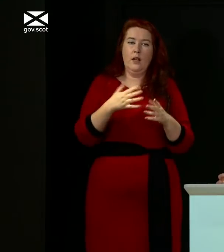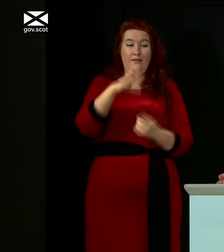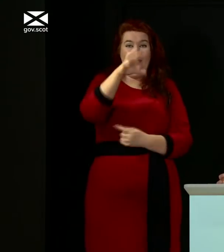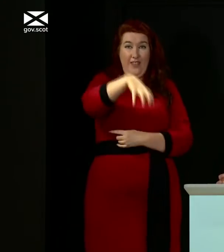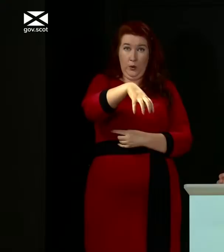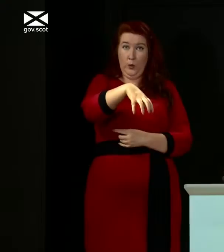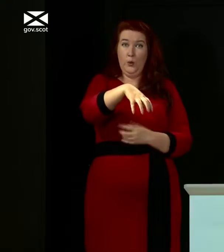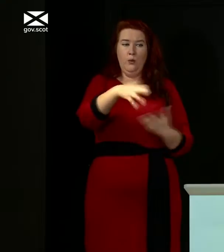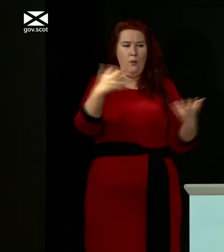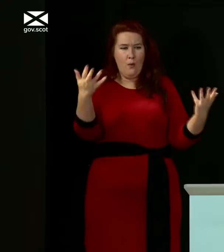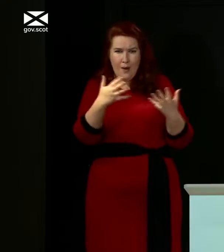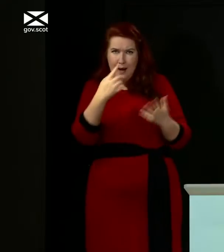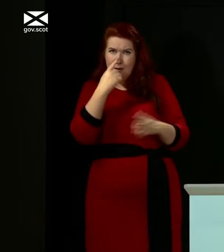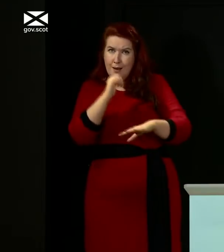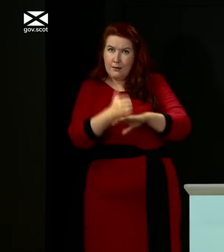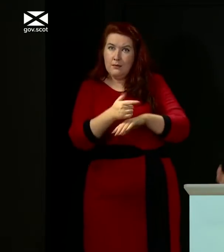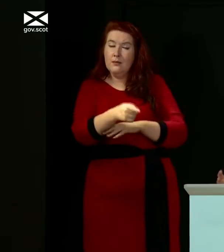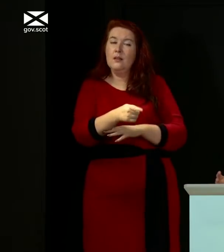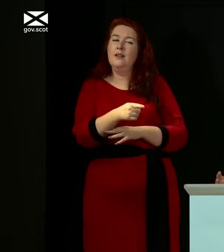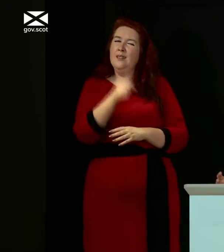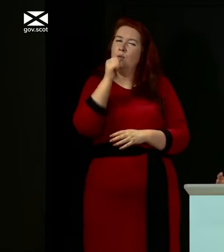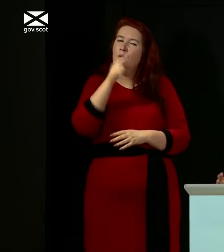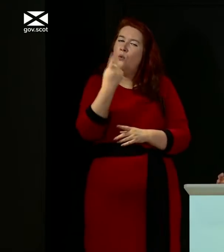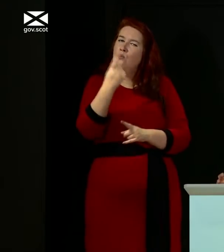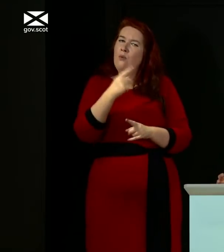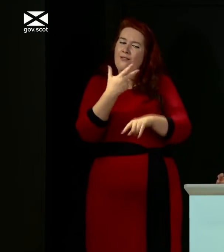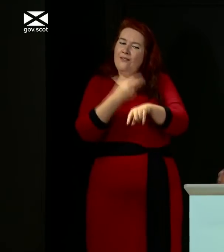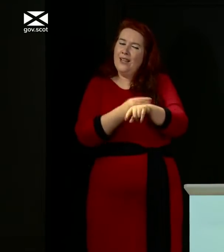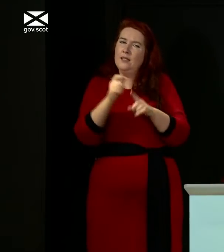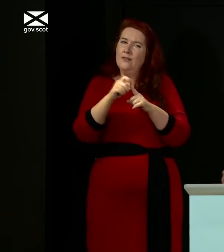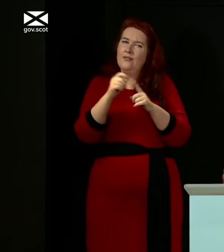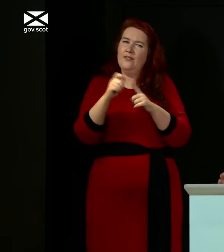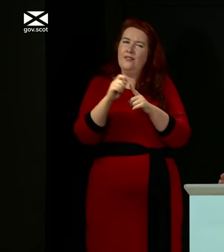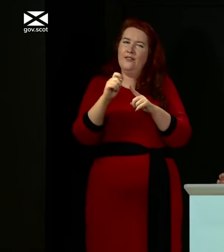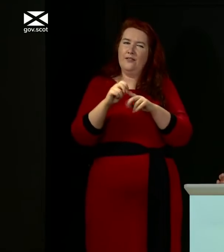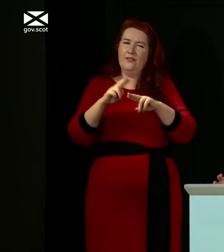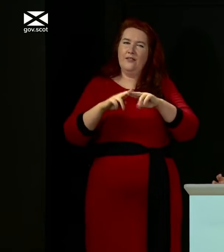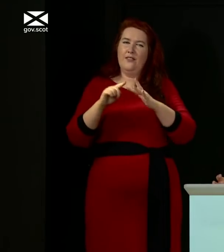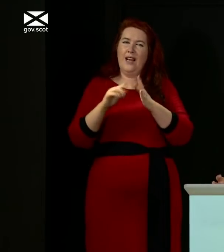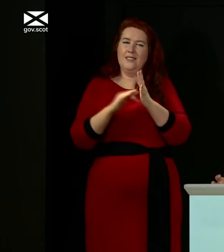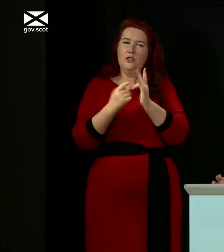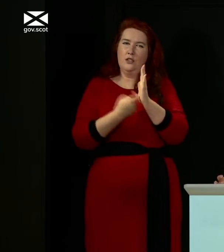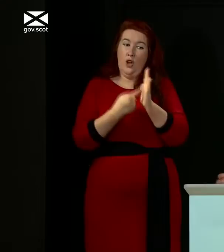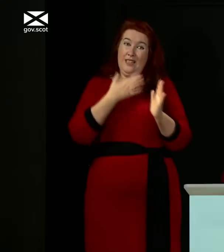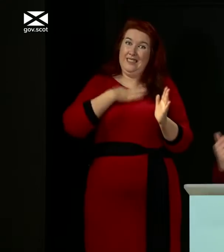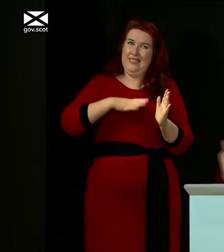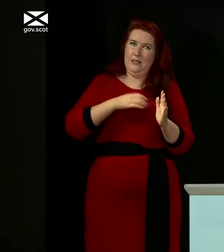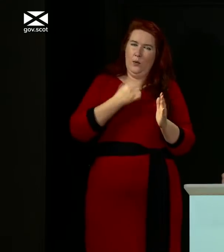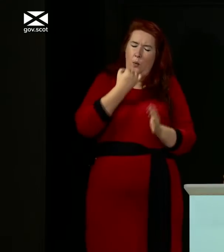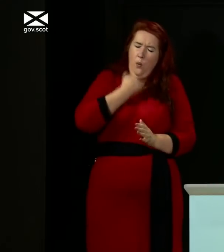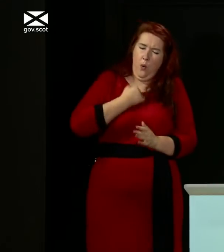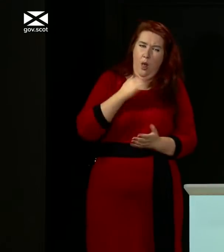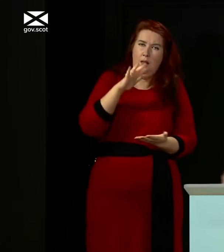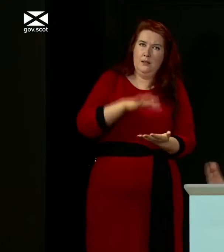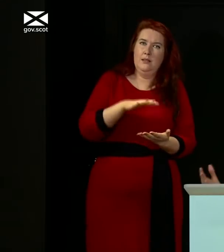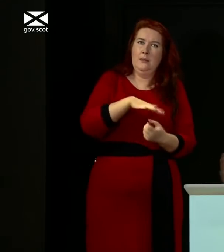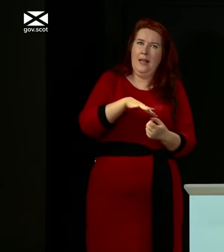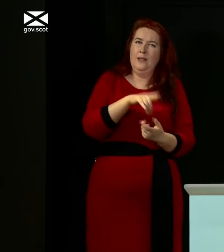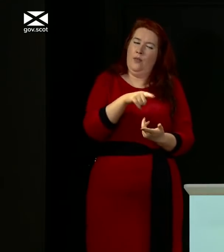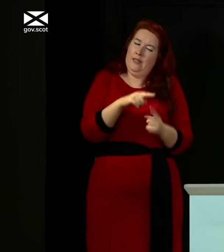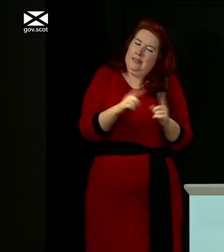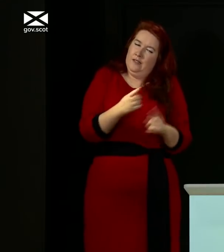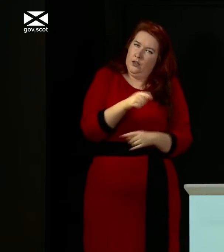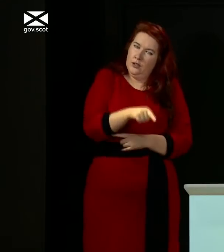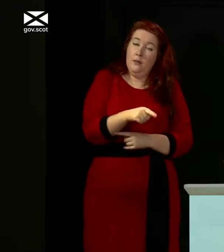premises to get them done. With the Pfizer vaccine, that has to take account of the really difficult logistics around the delivery of it. And our vaccination team are